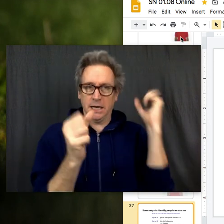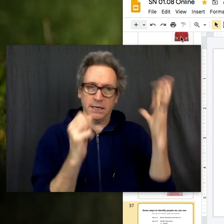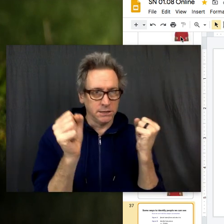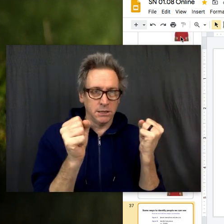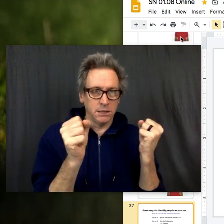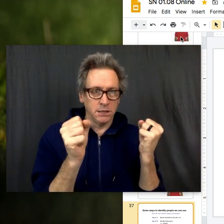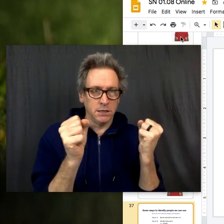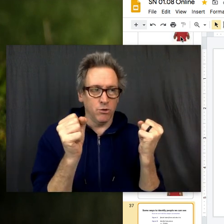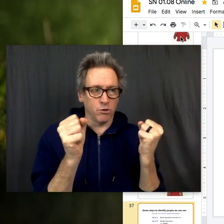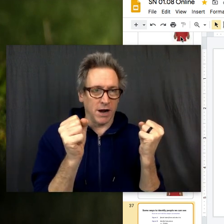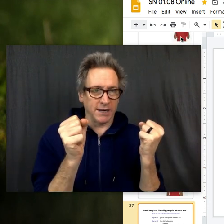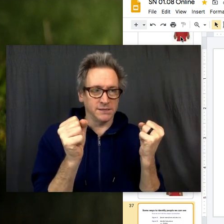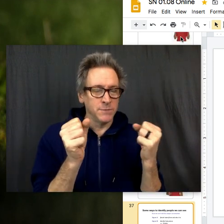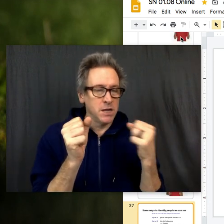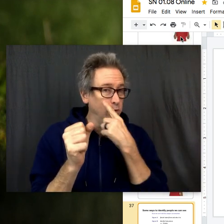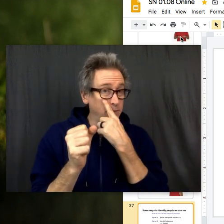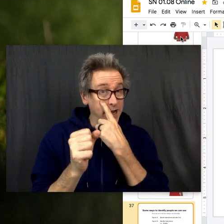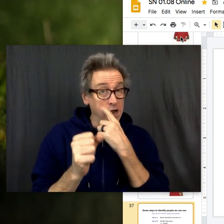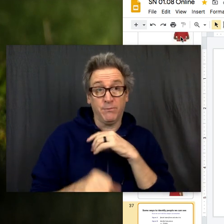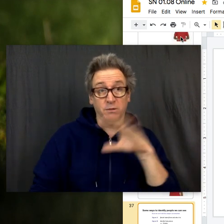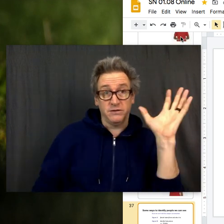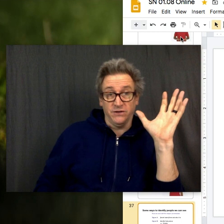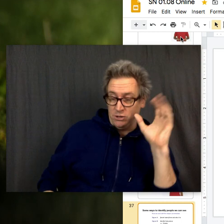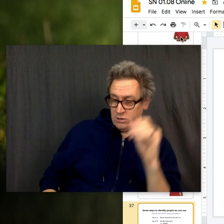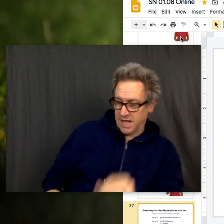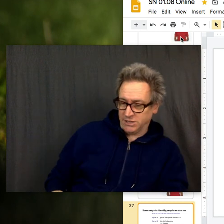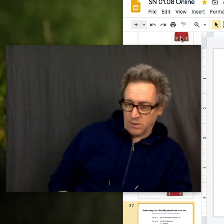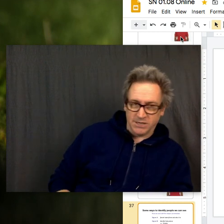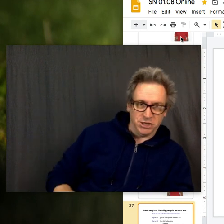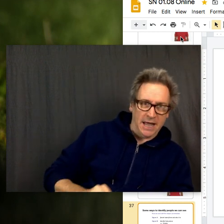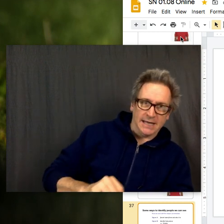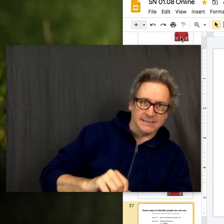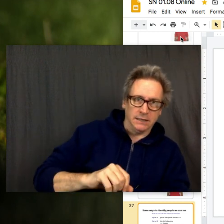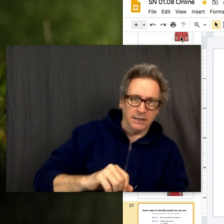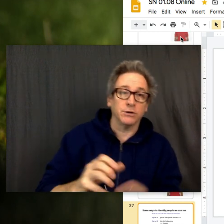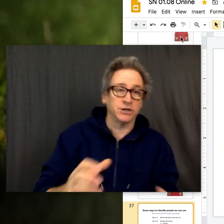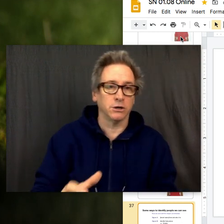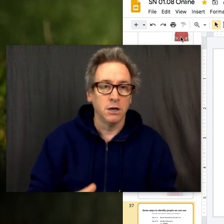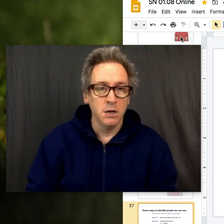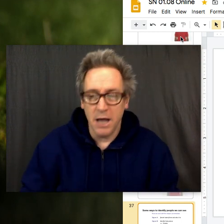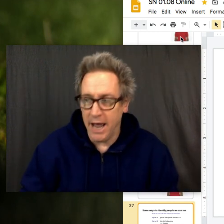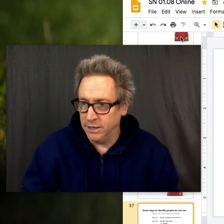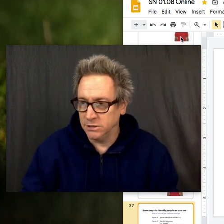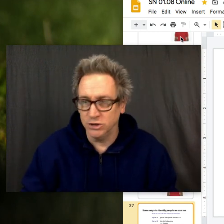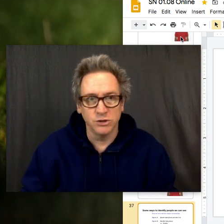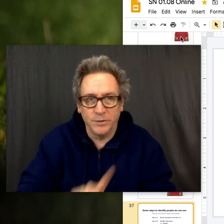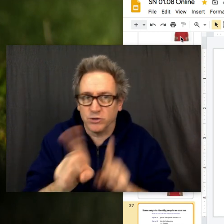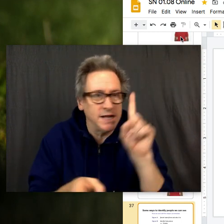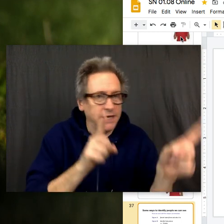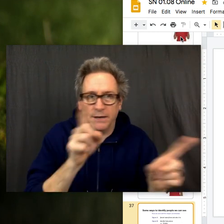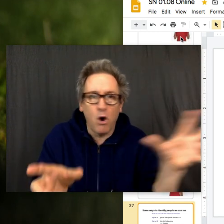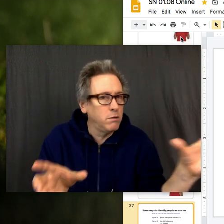sign it in order to practice it. With my upper division classes, I'm teaching ASL literature, and students